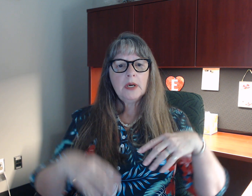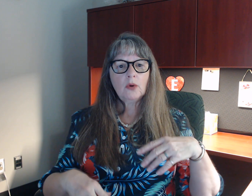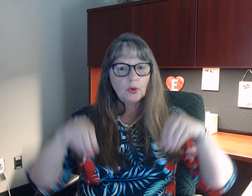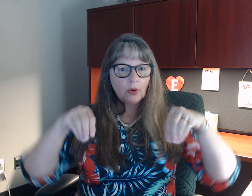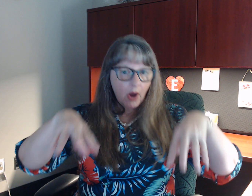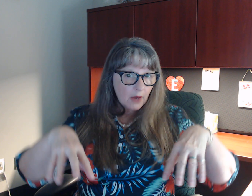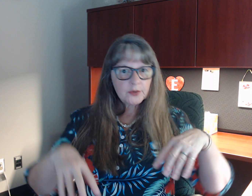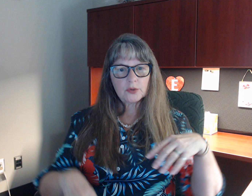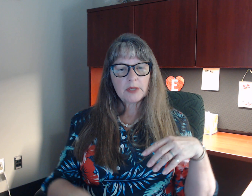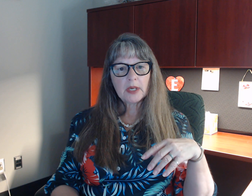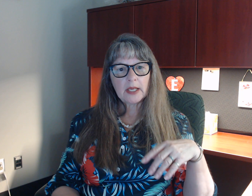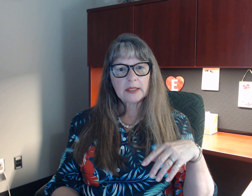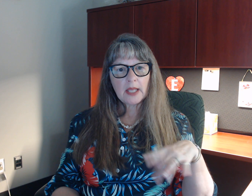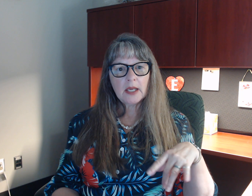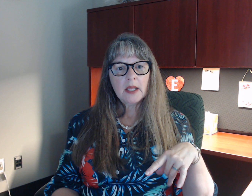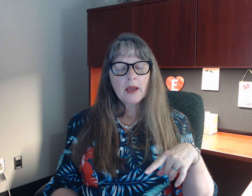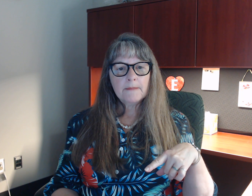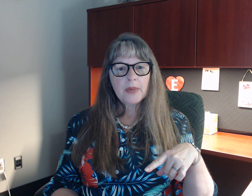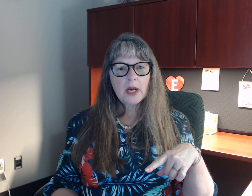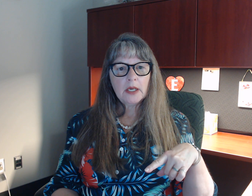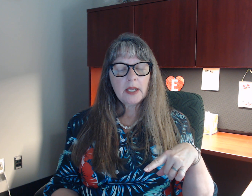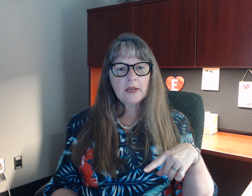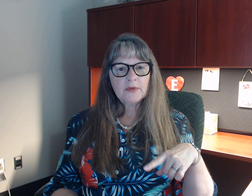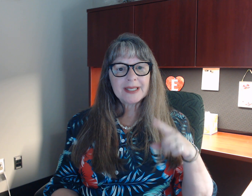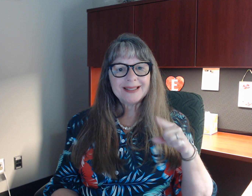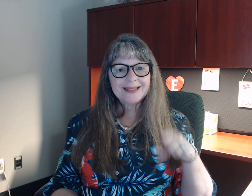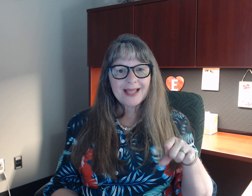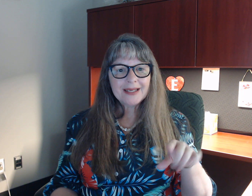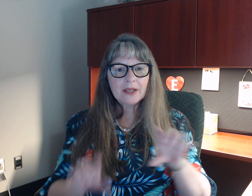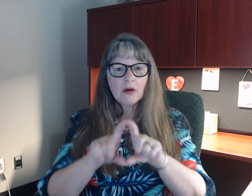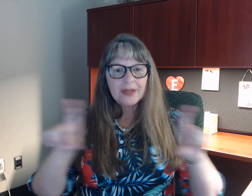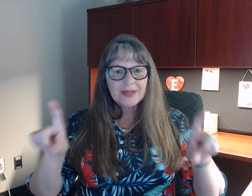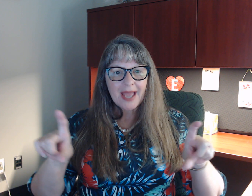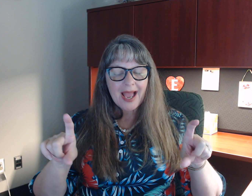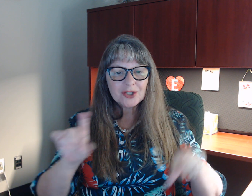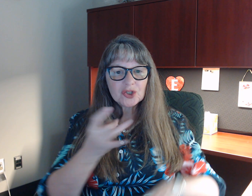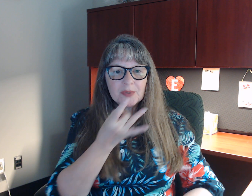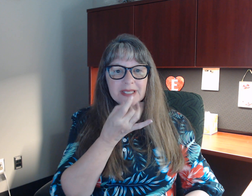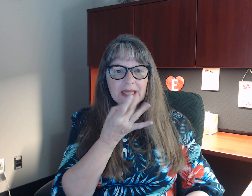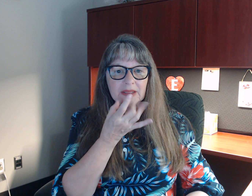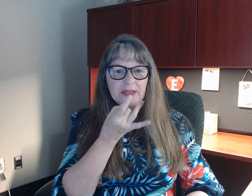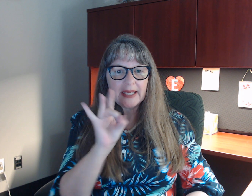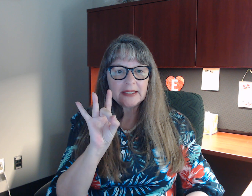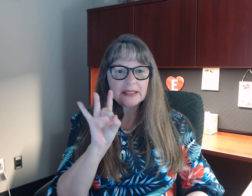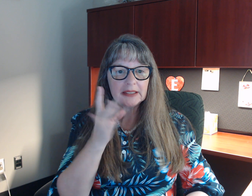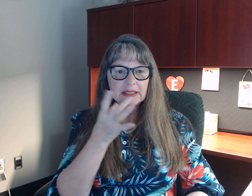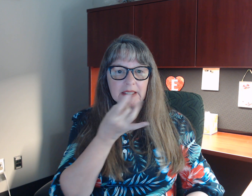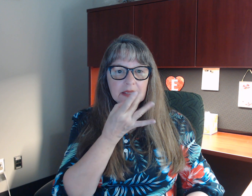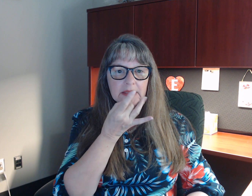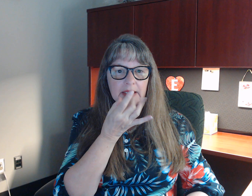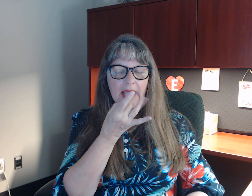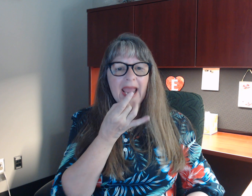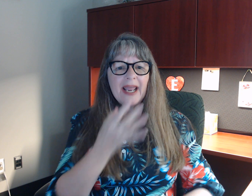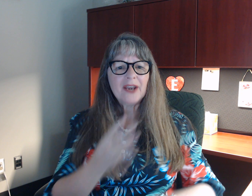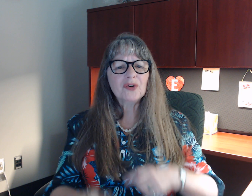your office or something like that. But if it's a light like on the dash, you would say light. And I know you're thinking,